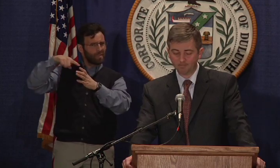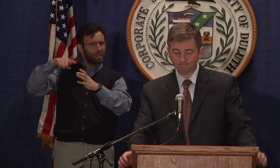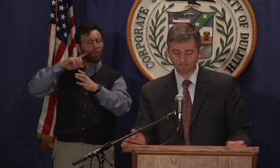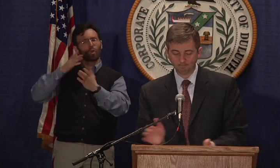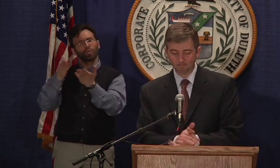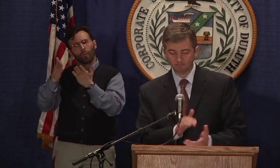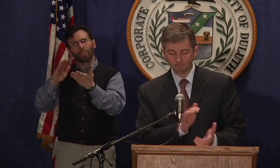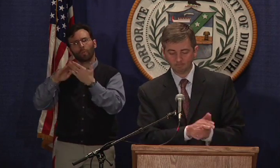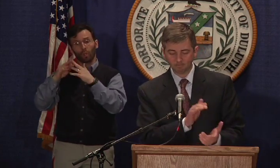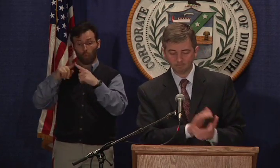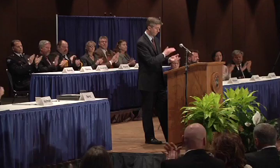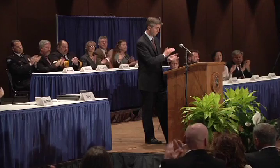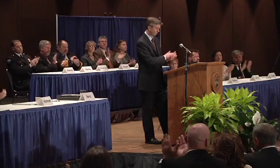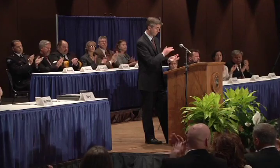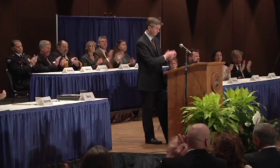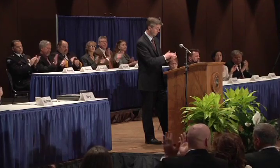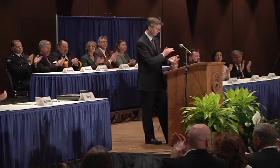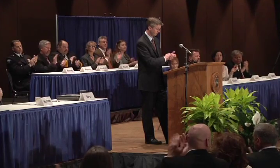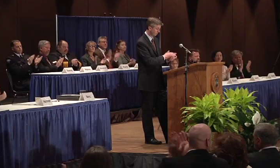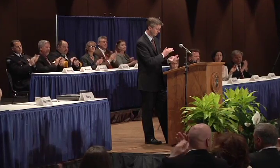our nation.